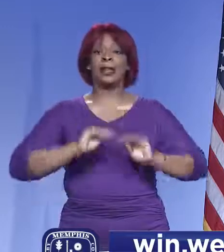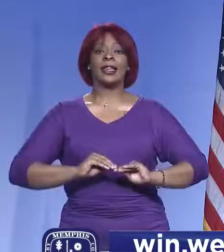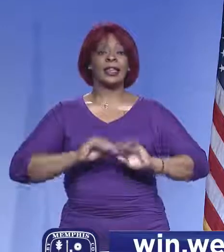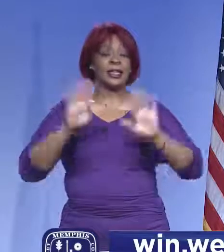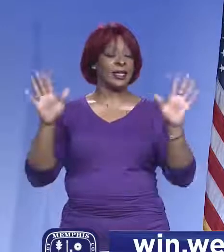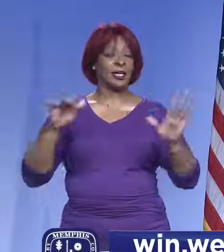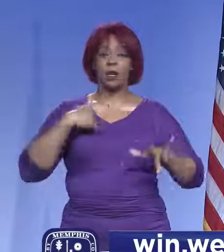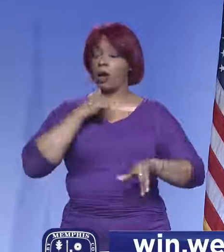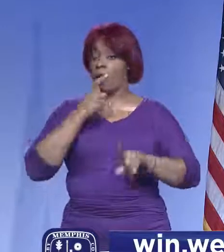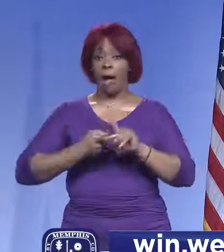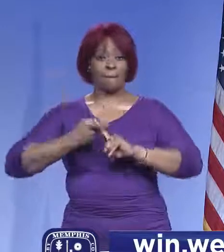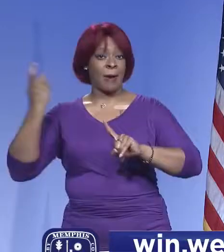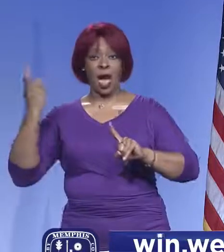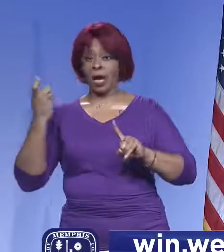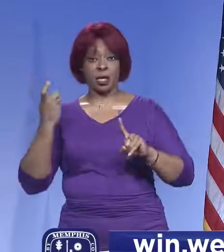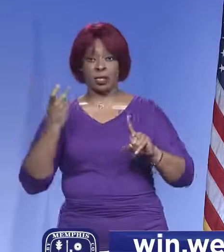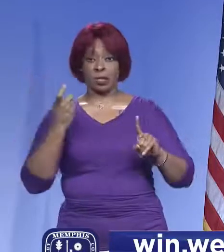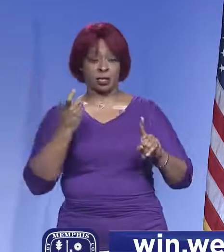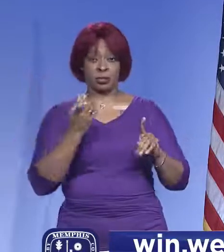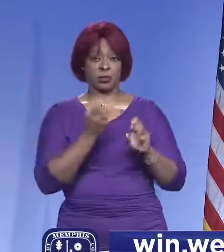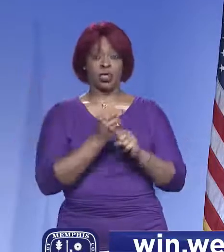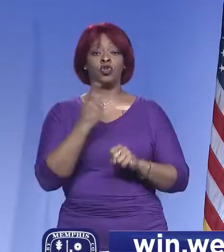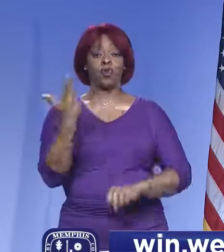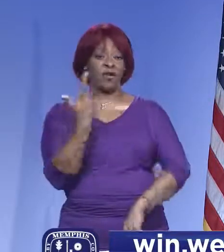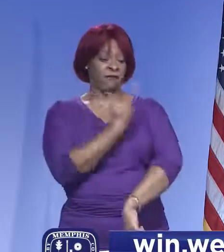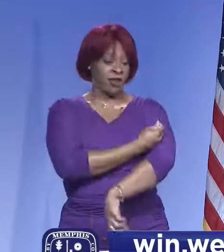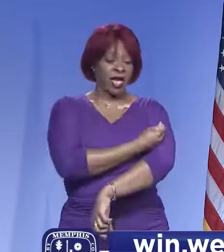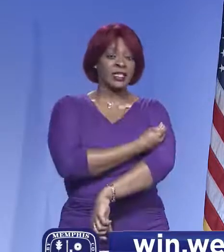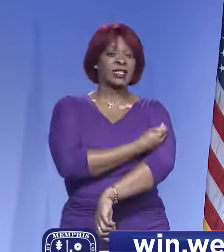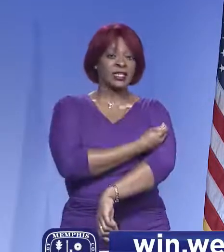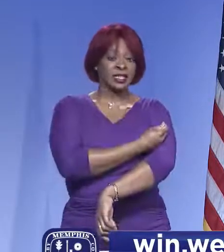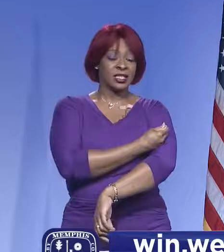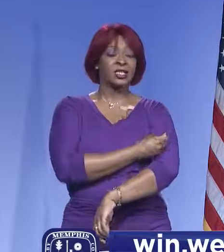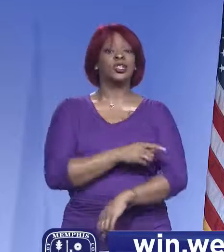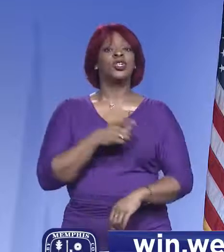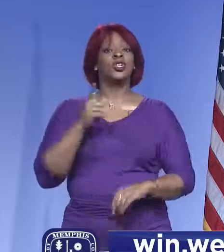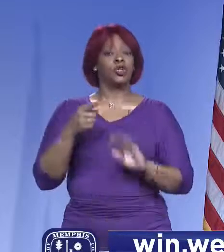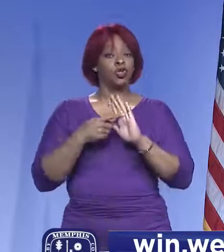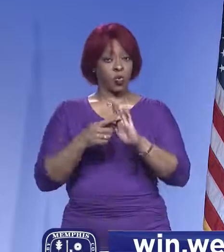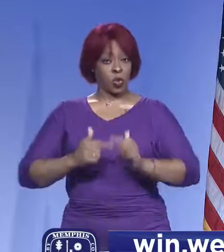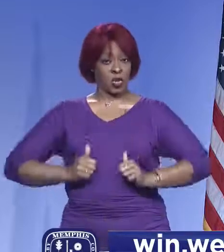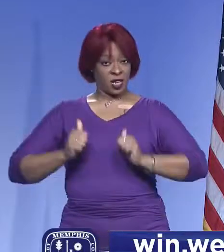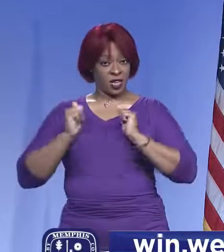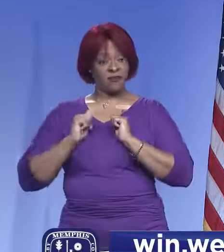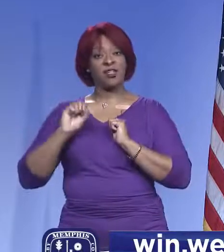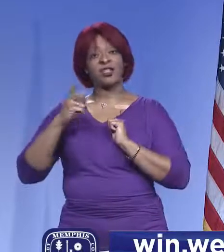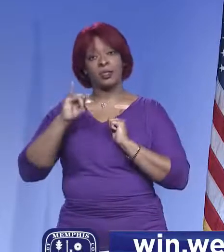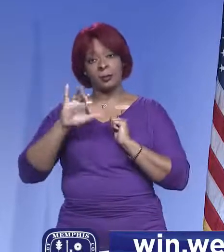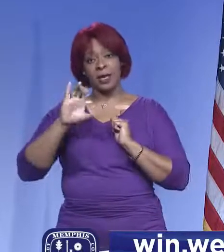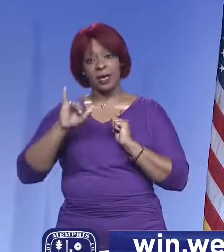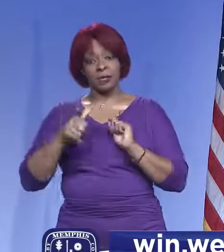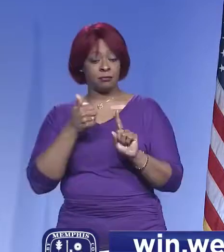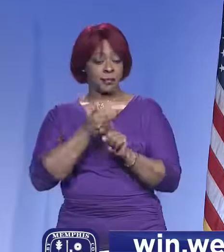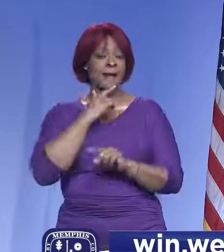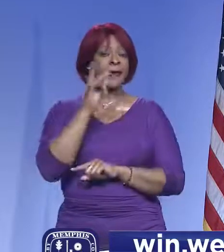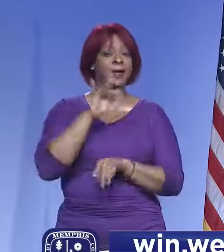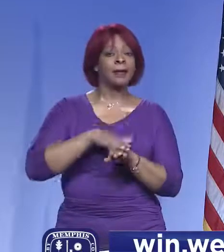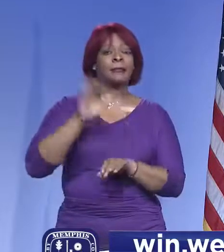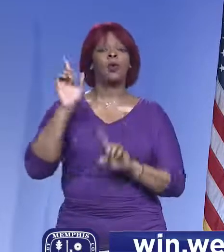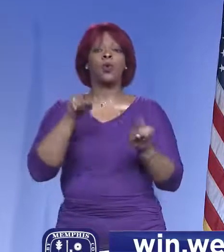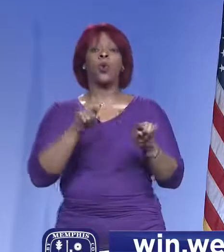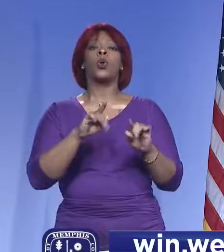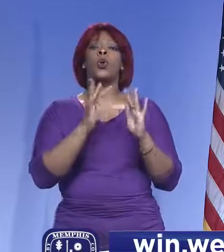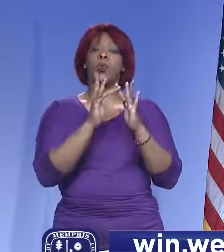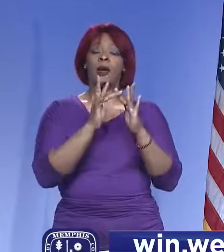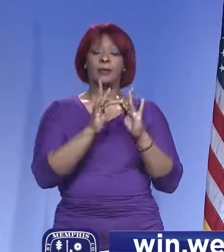not automatically entered. So if you've received a vaccination already and you're a resident of Shelby County, 18 years or older, you have to go onto the